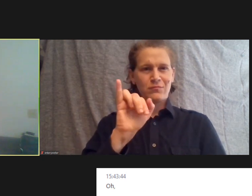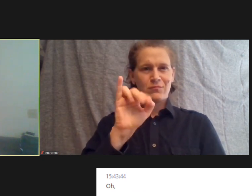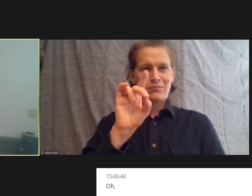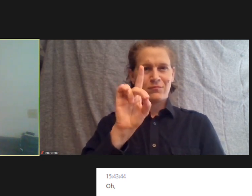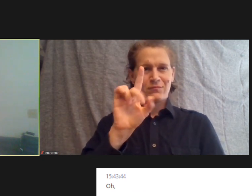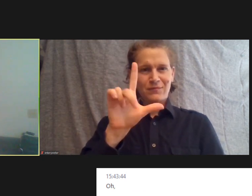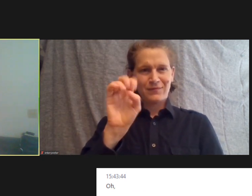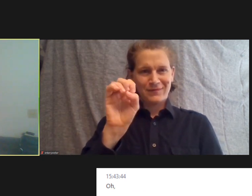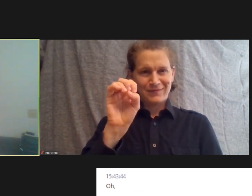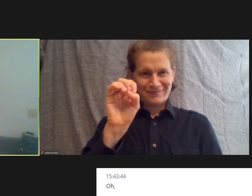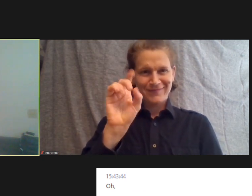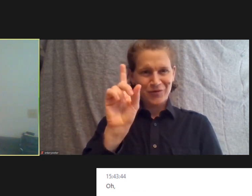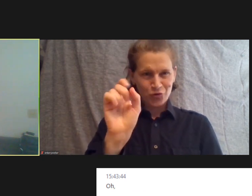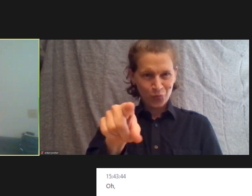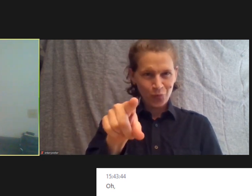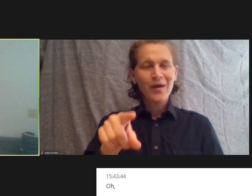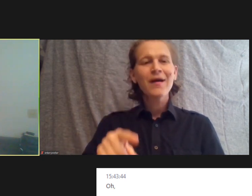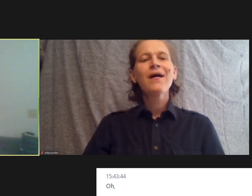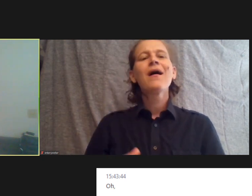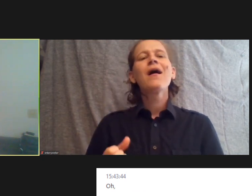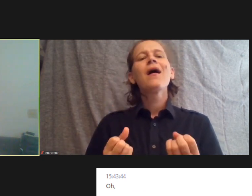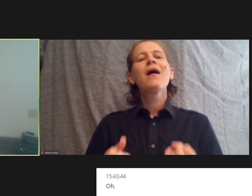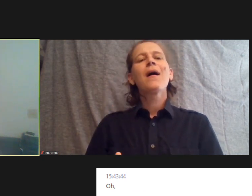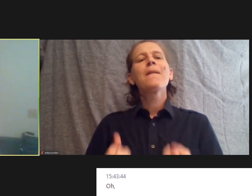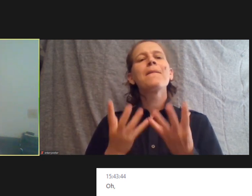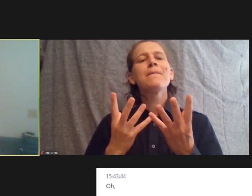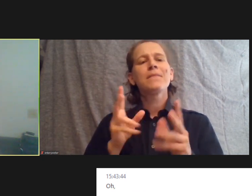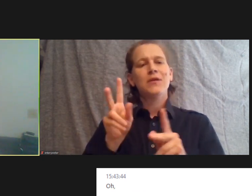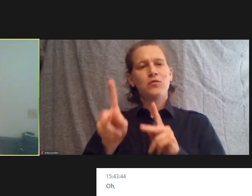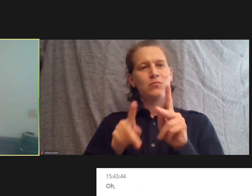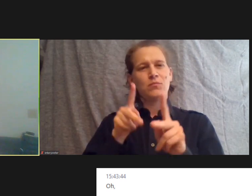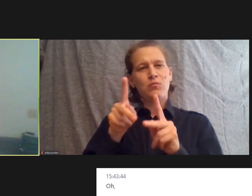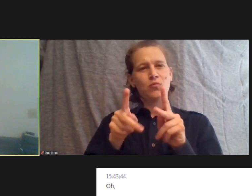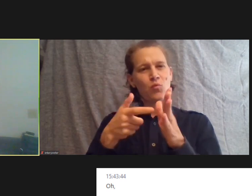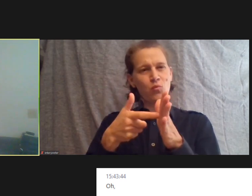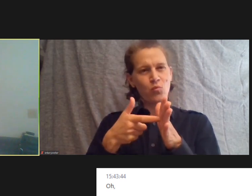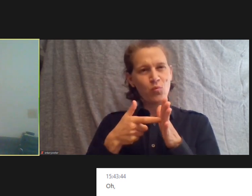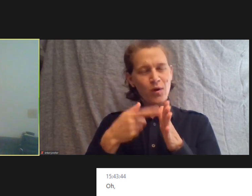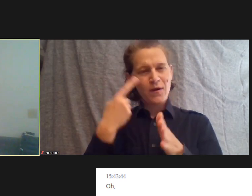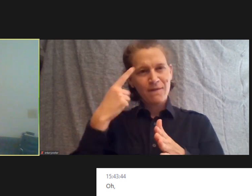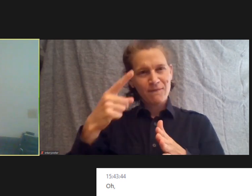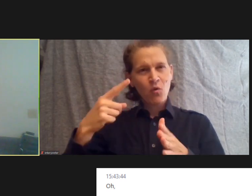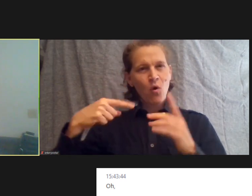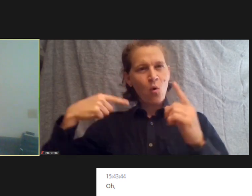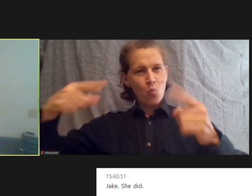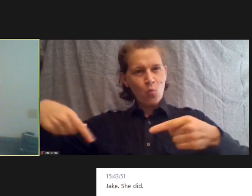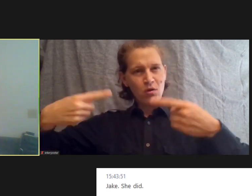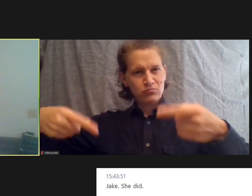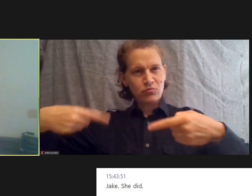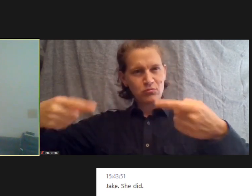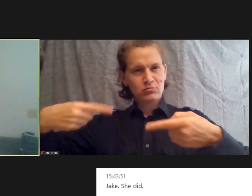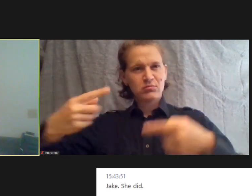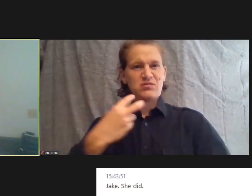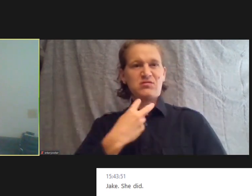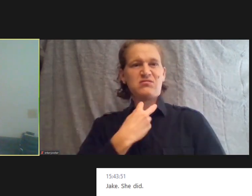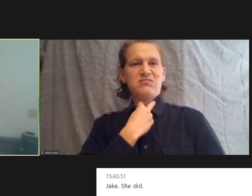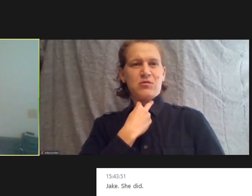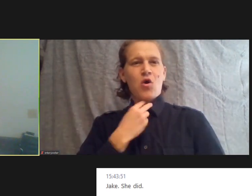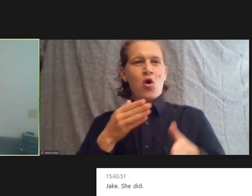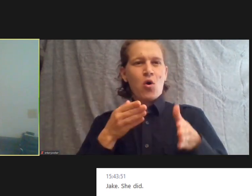many people does it take to dig a wheelchair out of